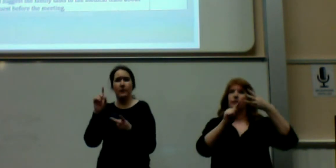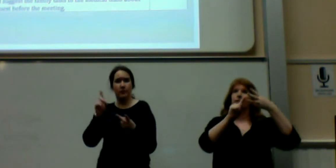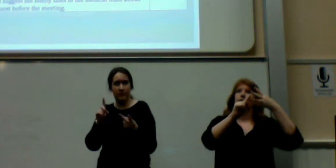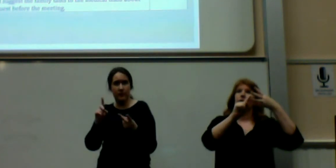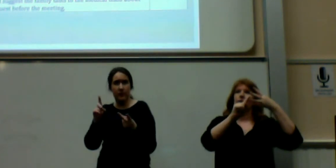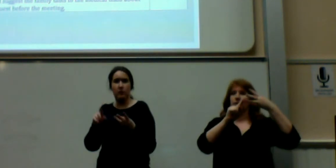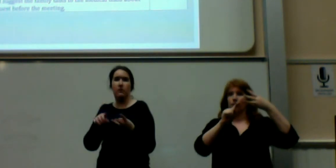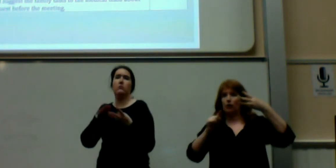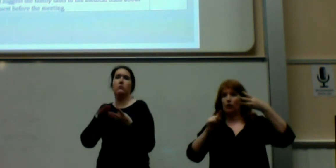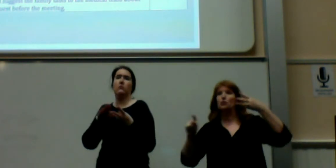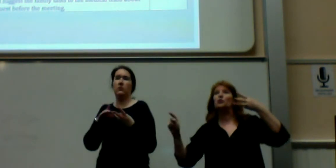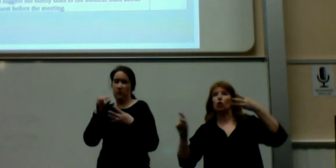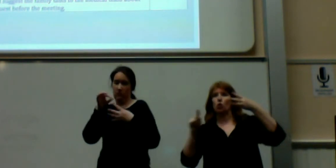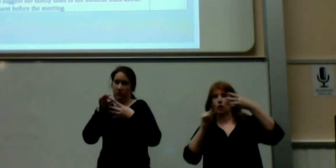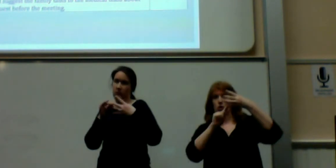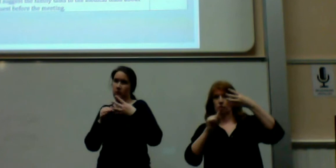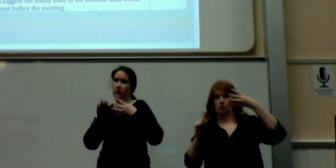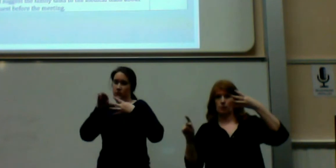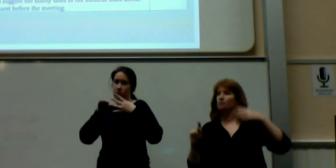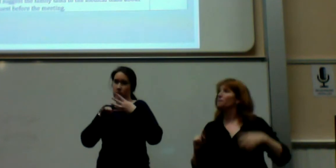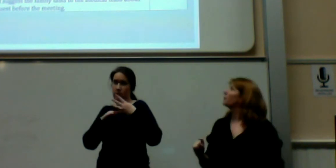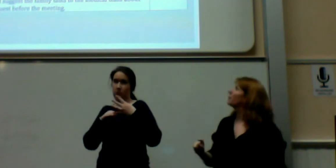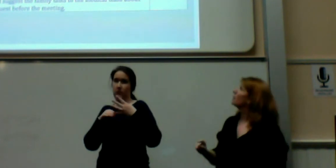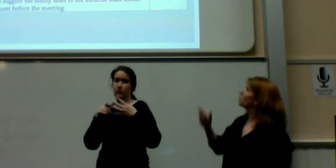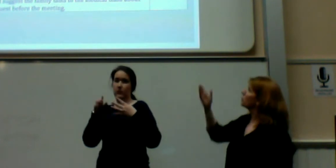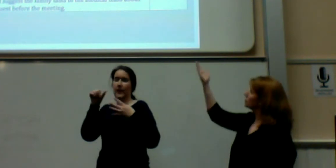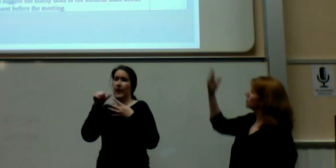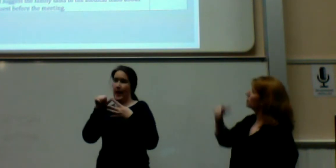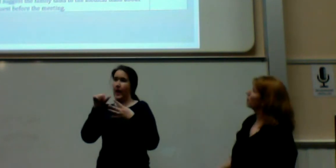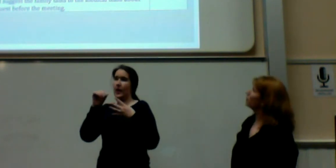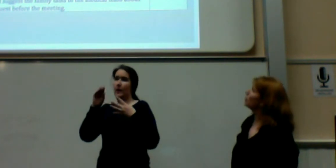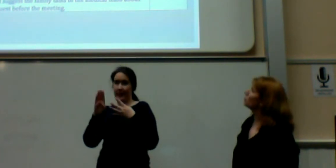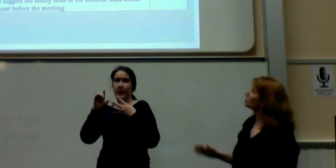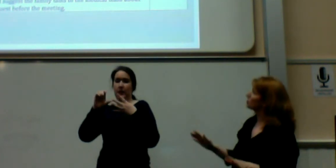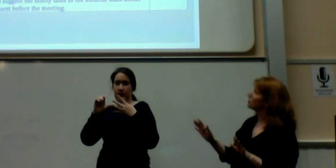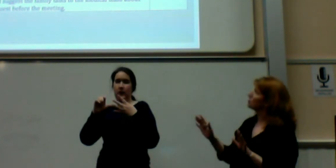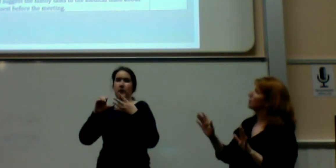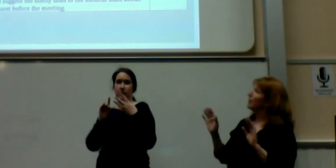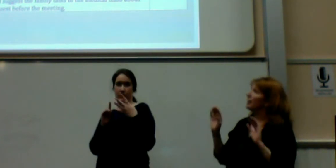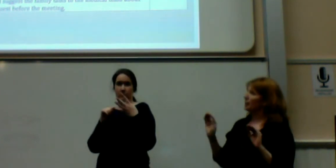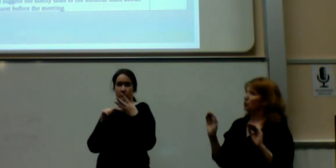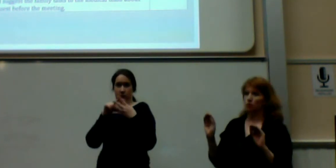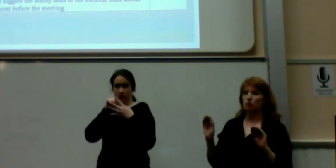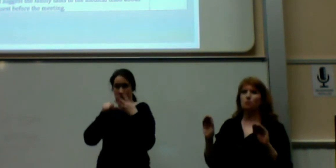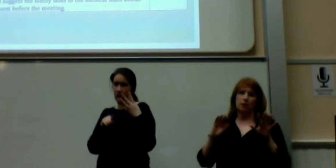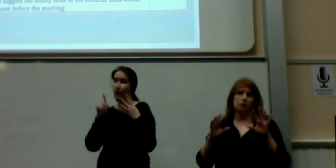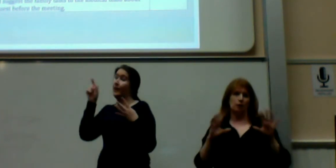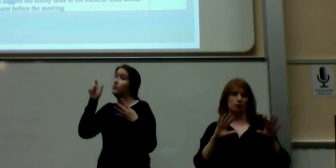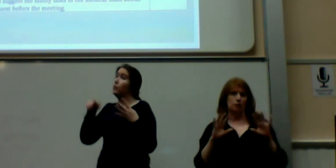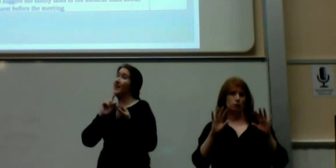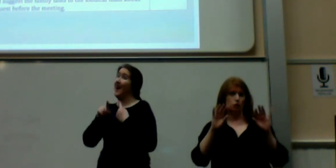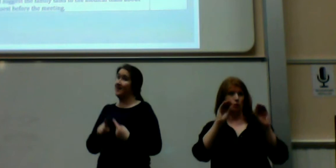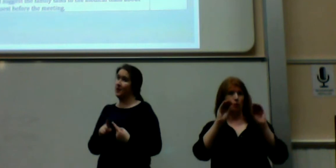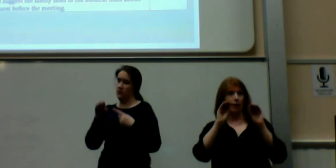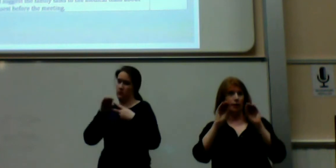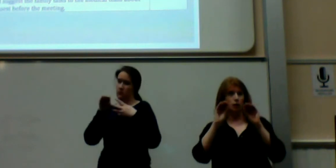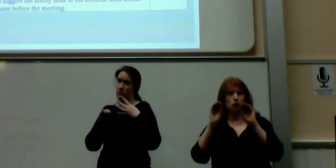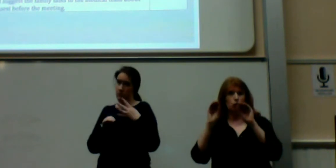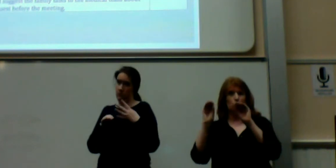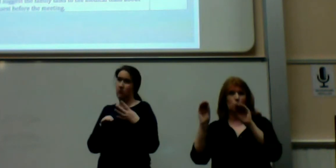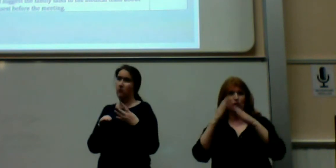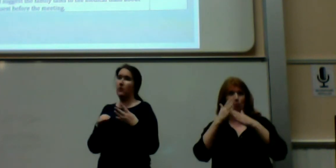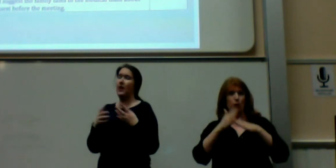that? Right, those four questions. So here's an example of a person's answers based on just